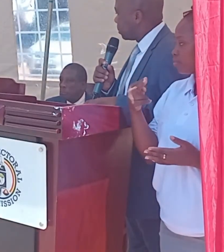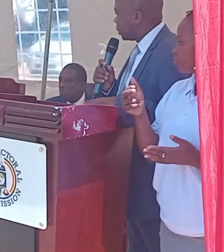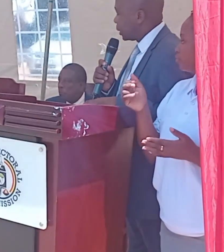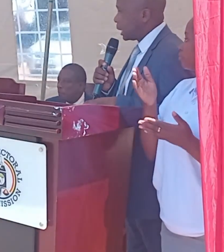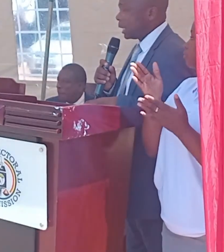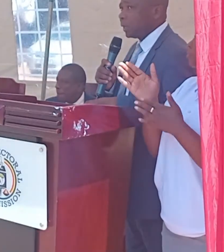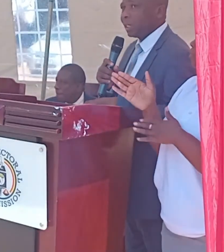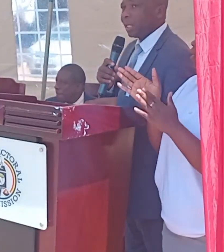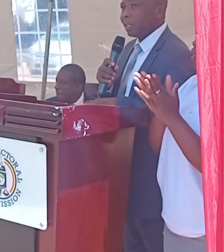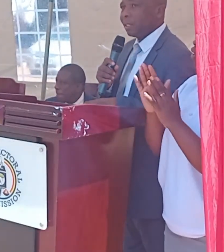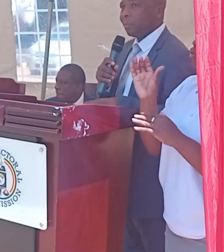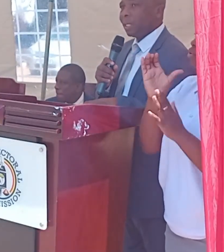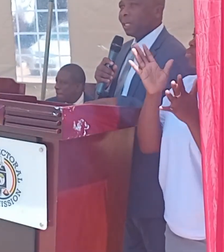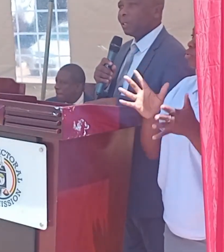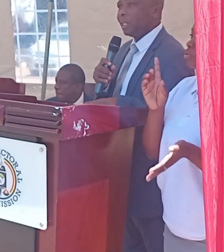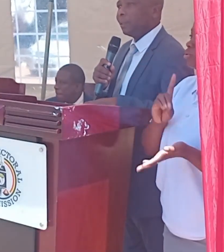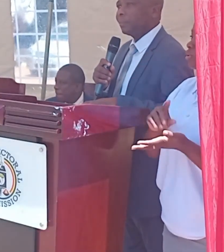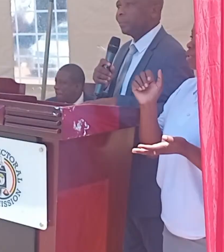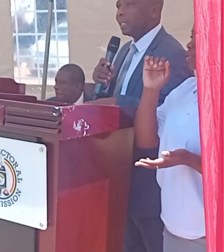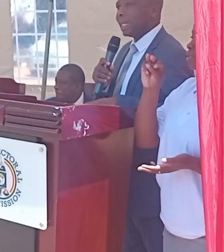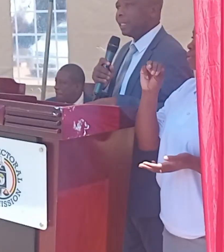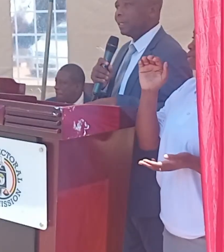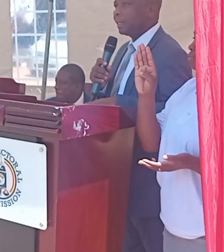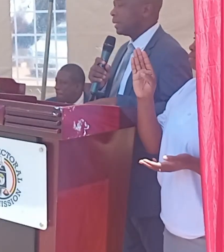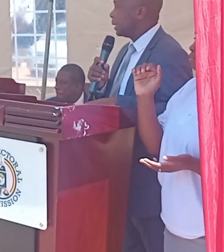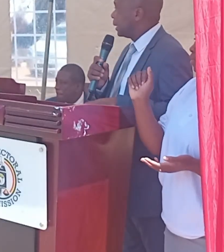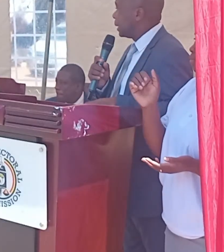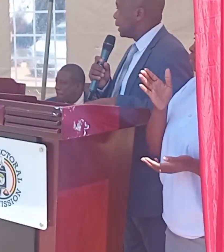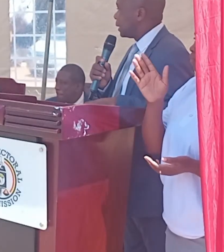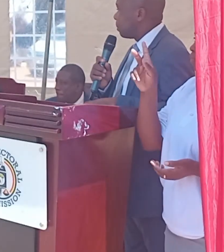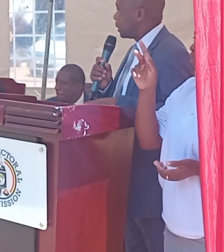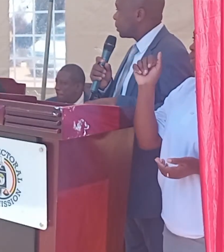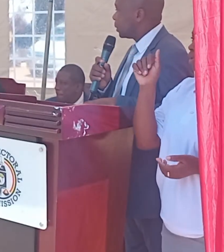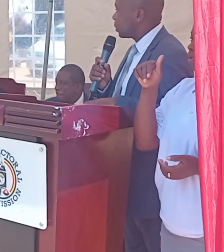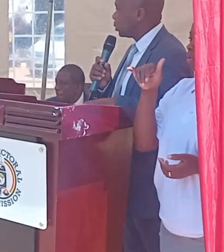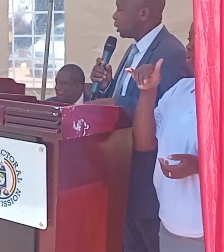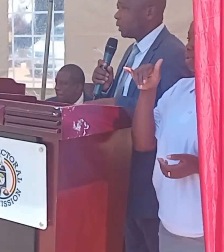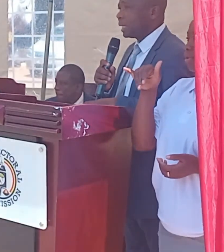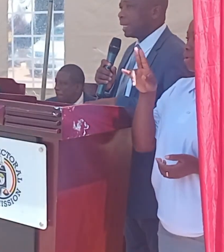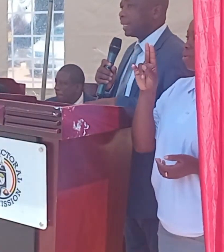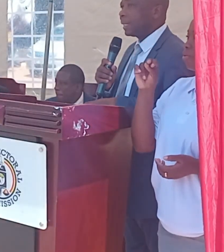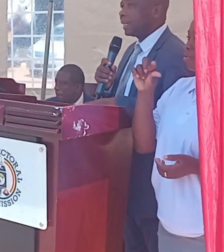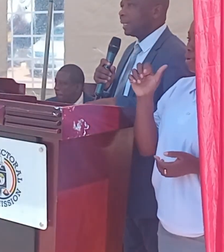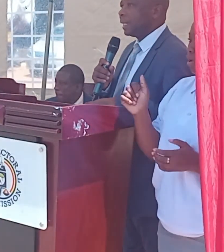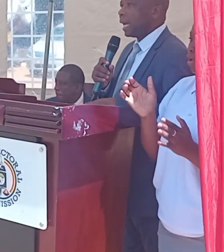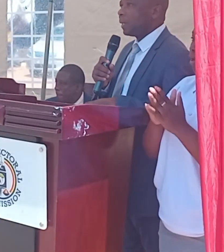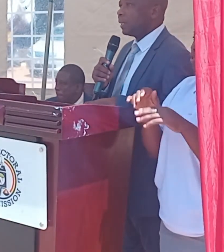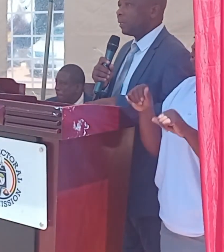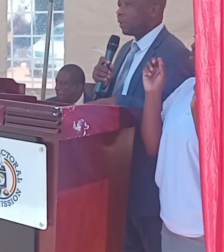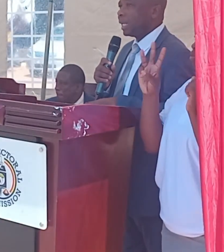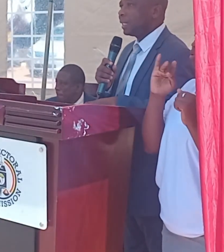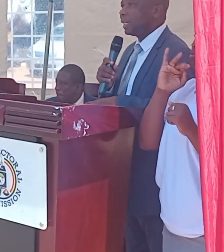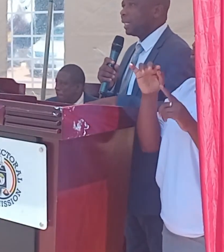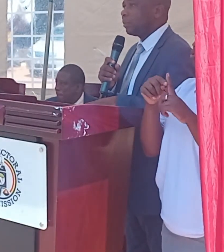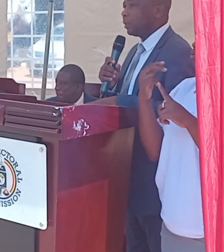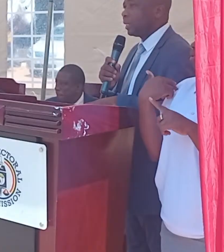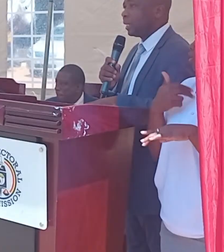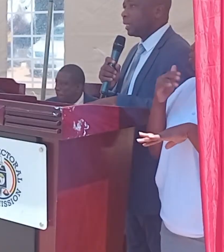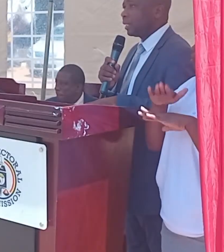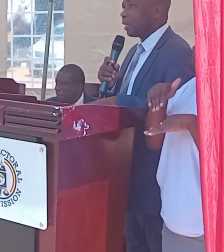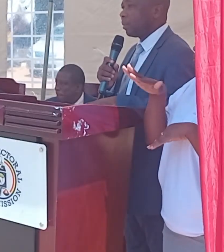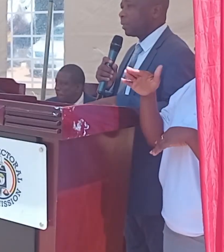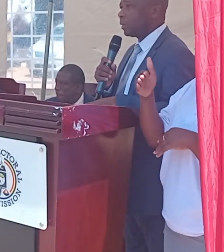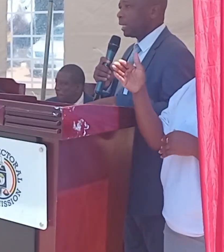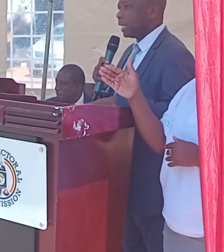then Commissioner Dr. Simba Kayunga Sali. The chairperson is going to address us, and on his right is the